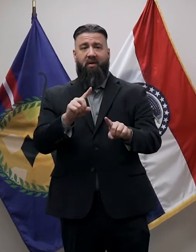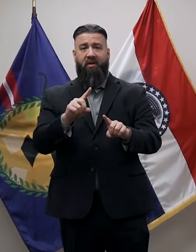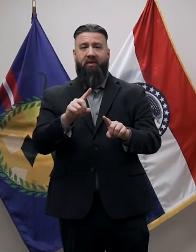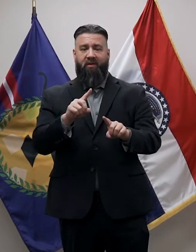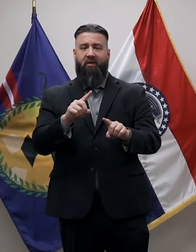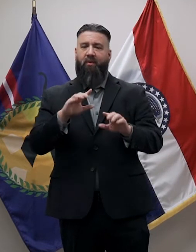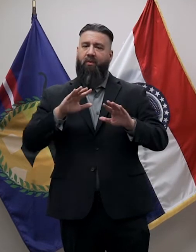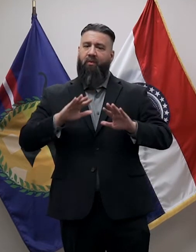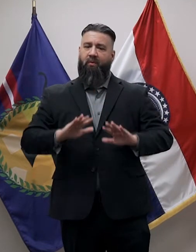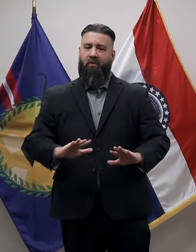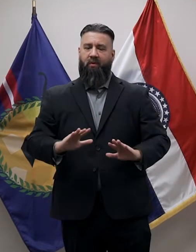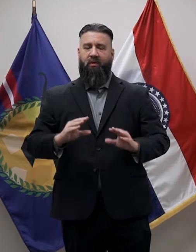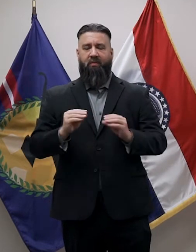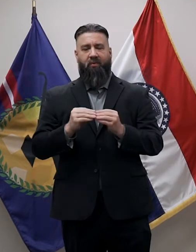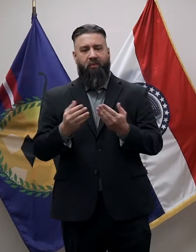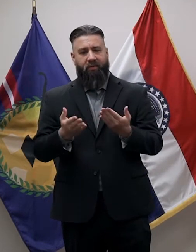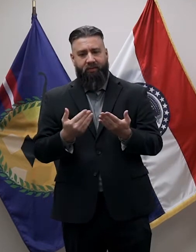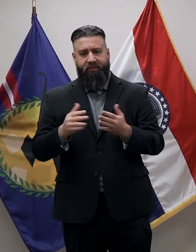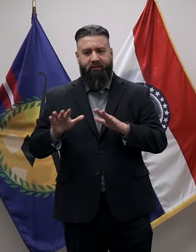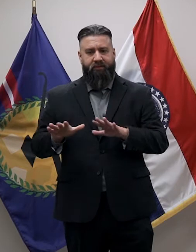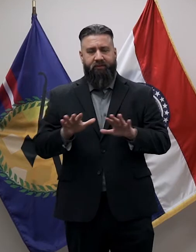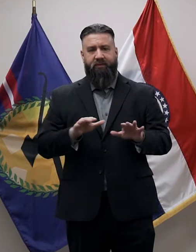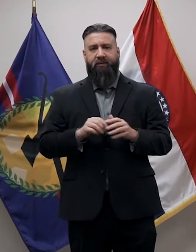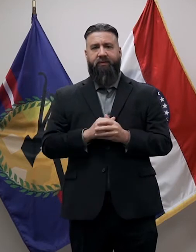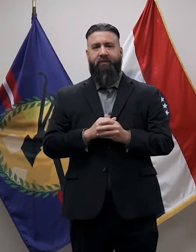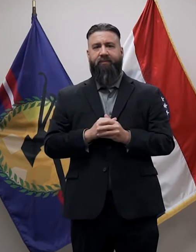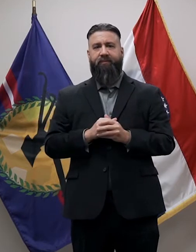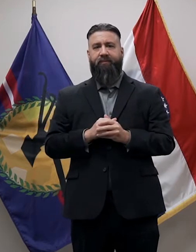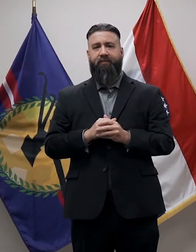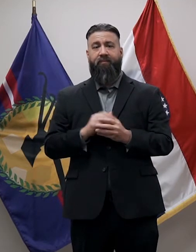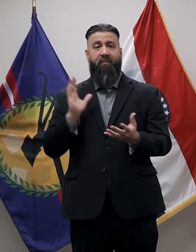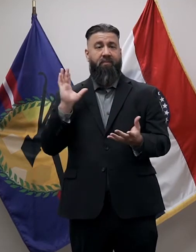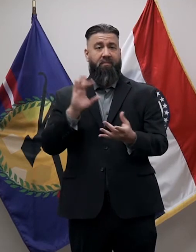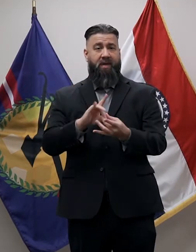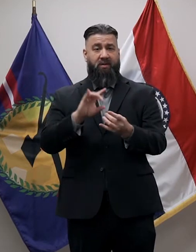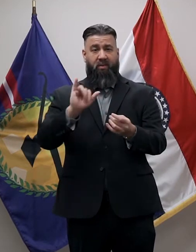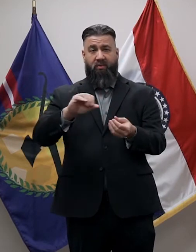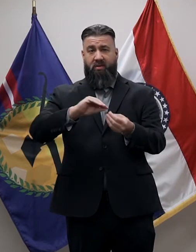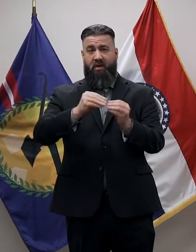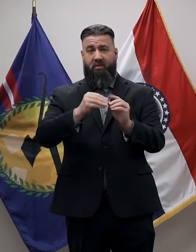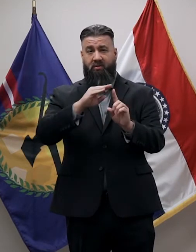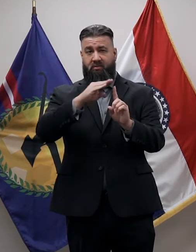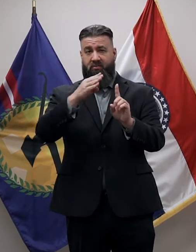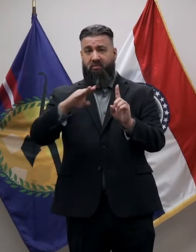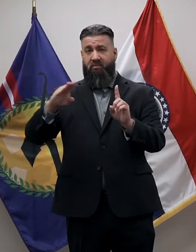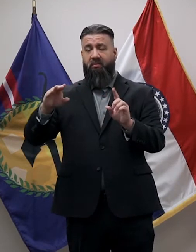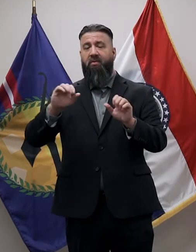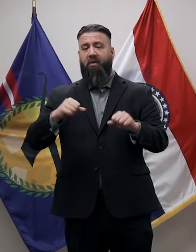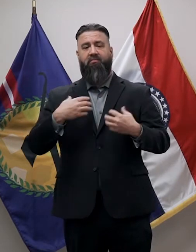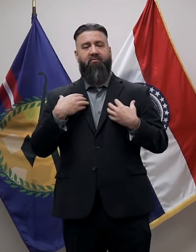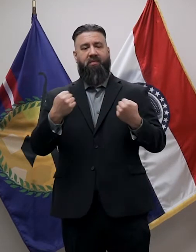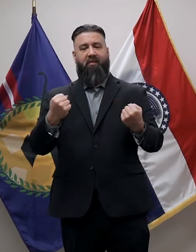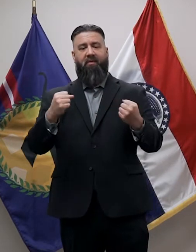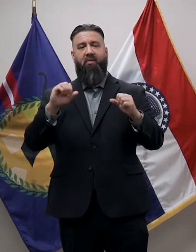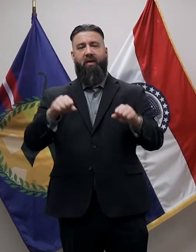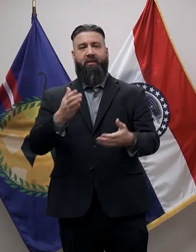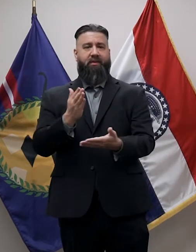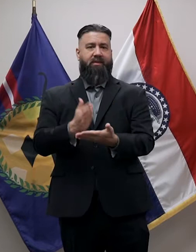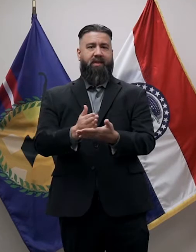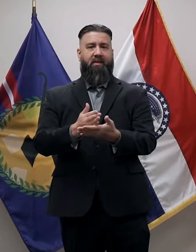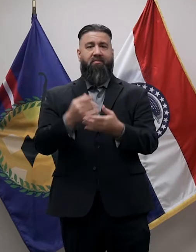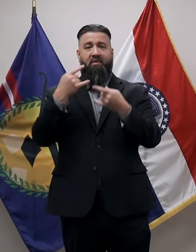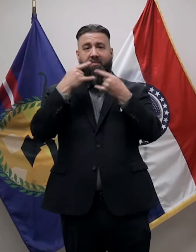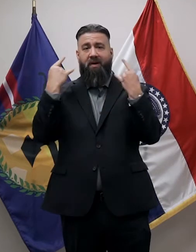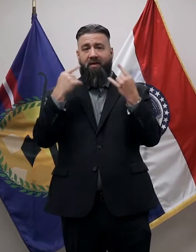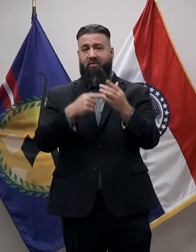COVID admissions and in their ICUs. Based on these trends, we are confident we could end the county's mask mandate on